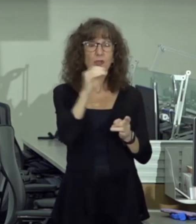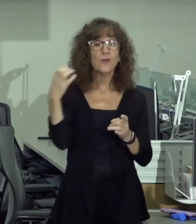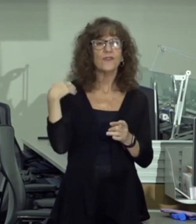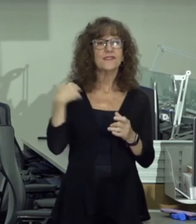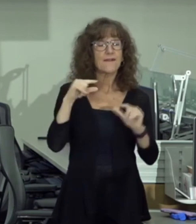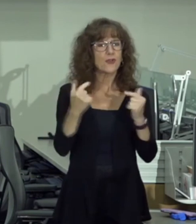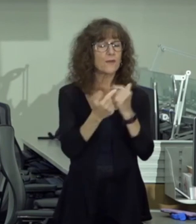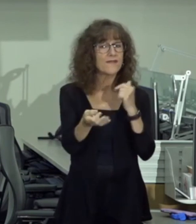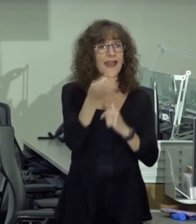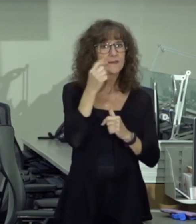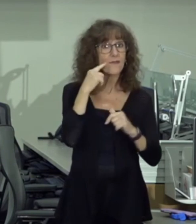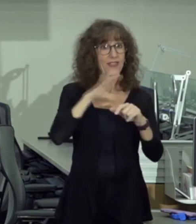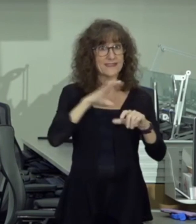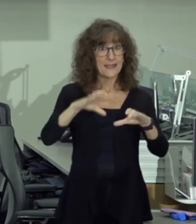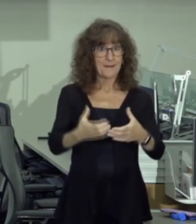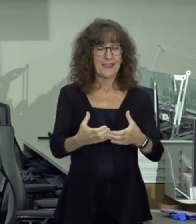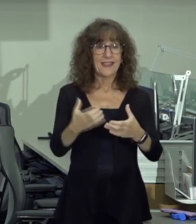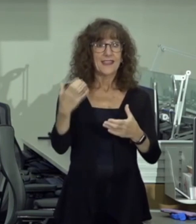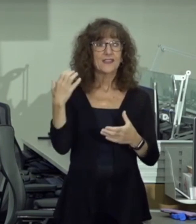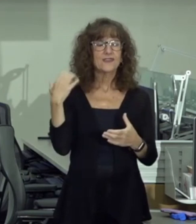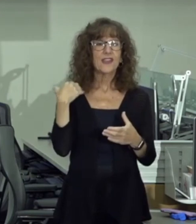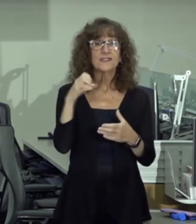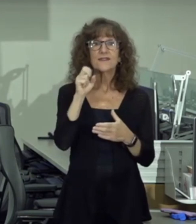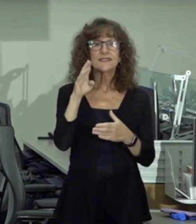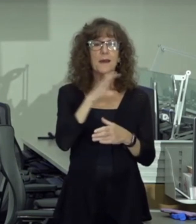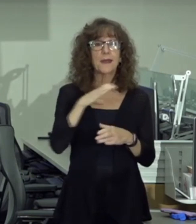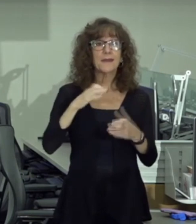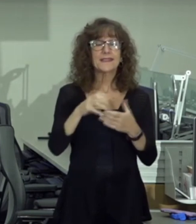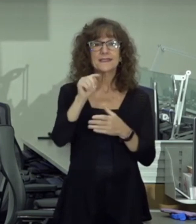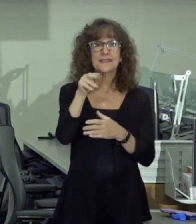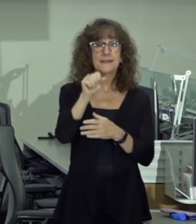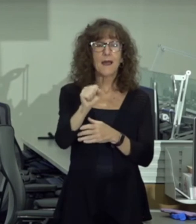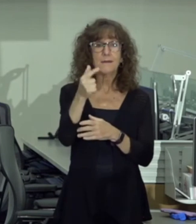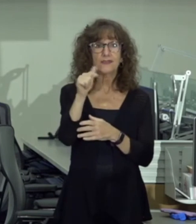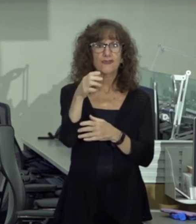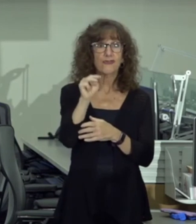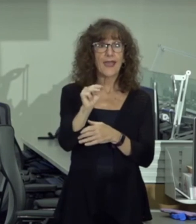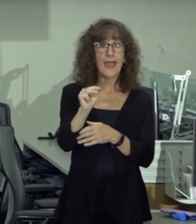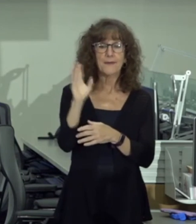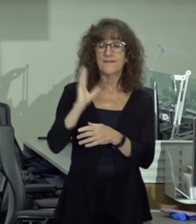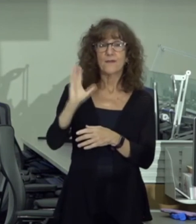together a group of experts for this committee. The chairs of our subcommittees include Thomas Graham,